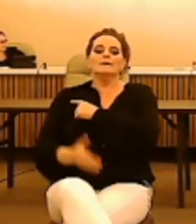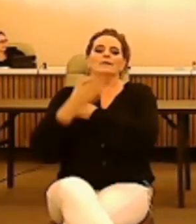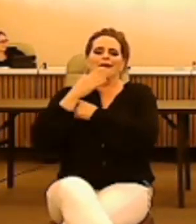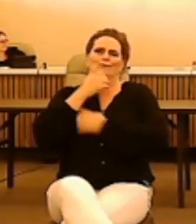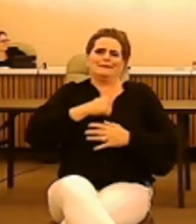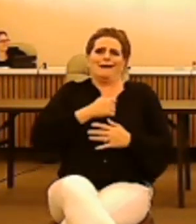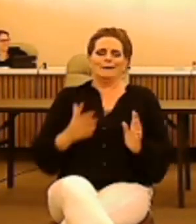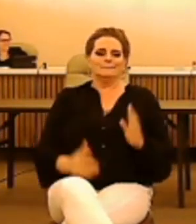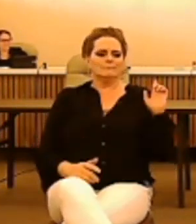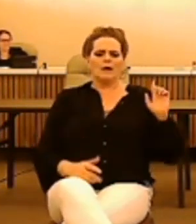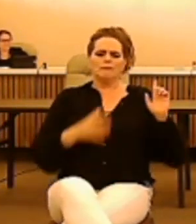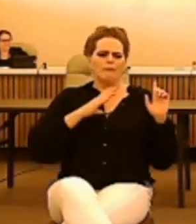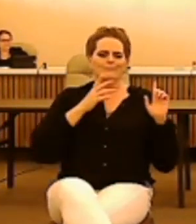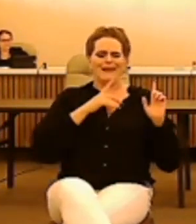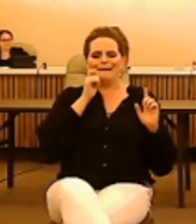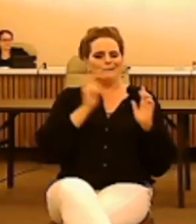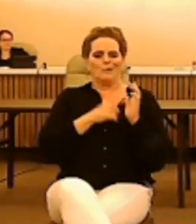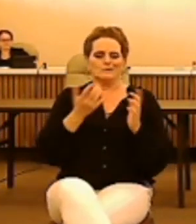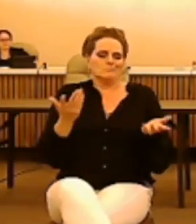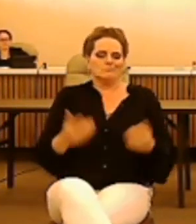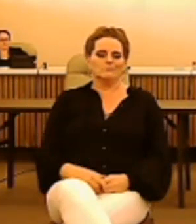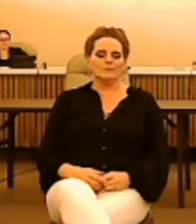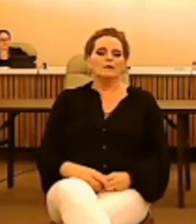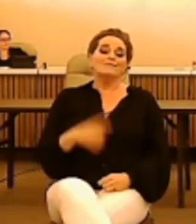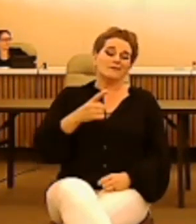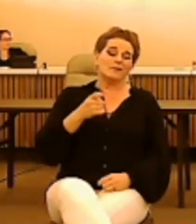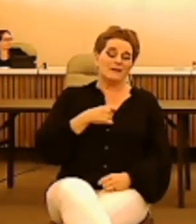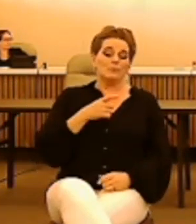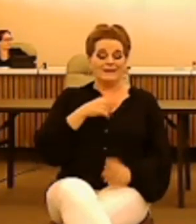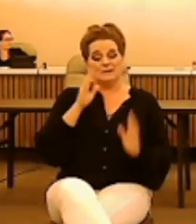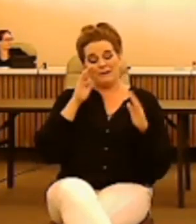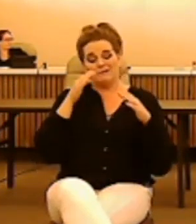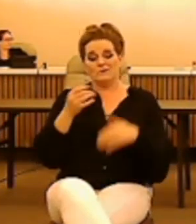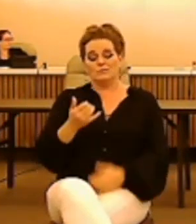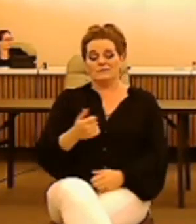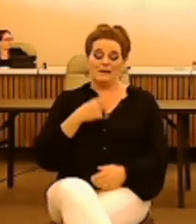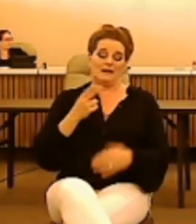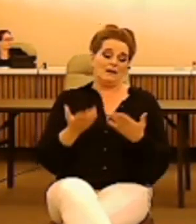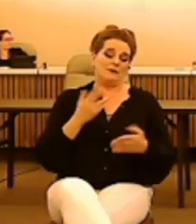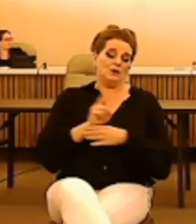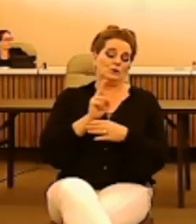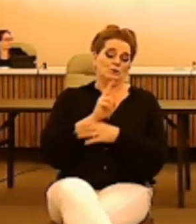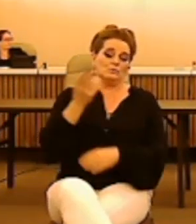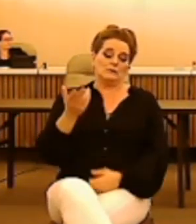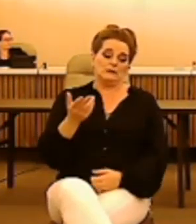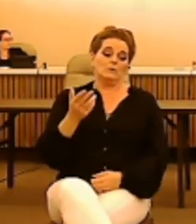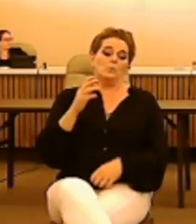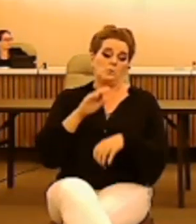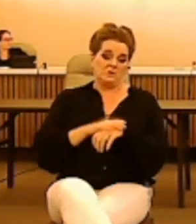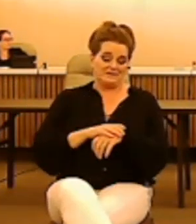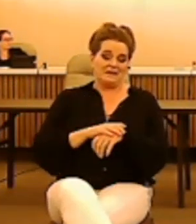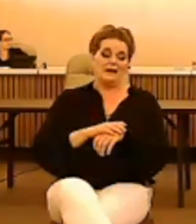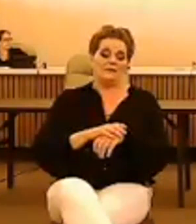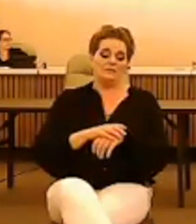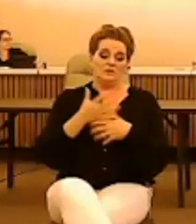that. Yep, I didn't notice it either. That's something we ought to look at starting is maybe using what's on the